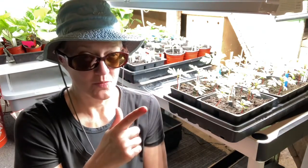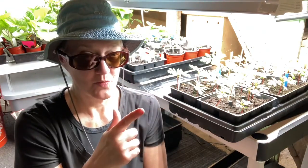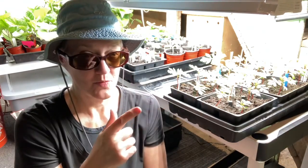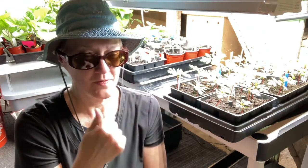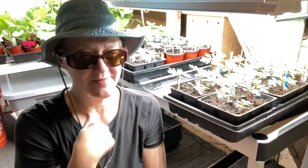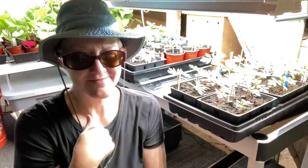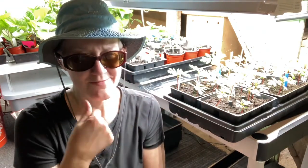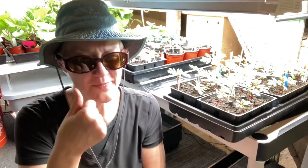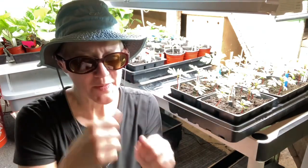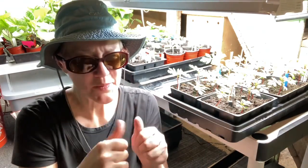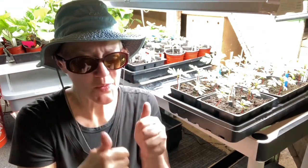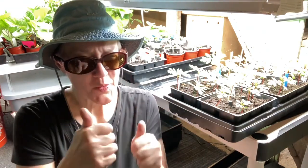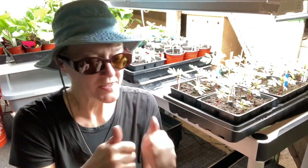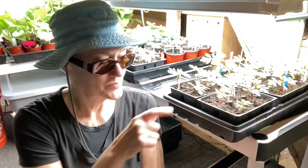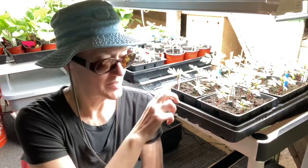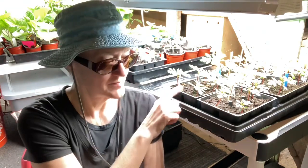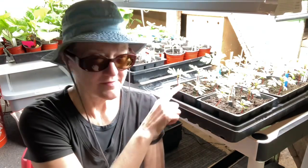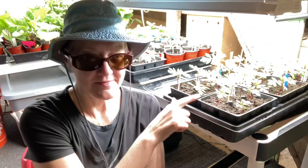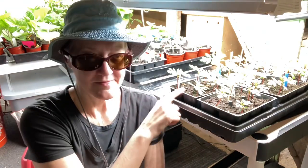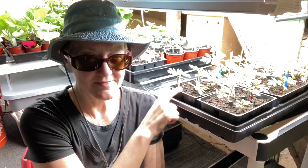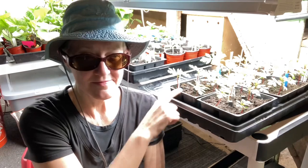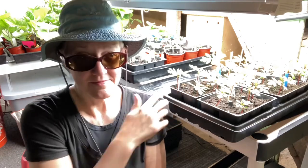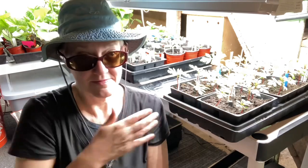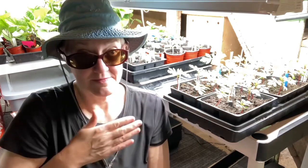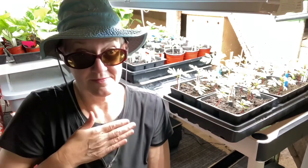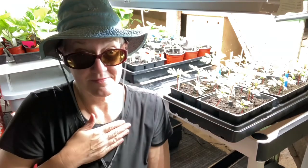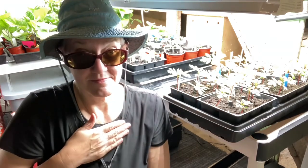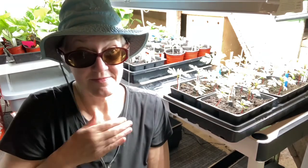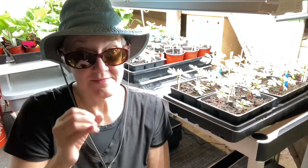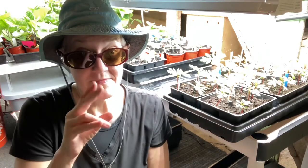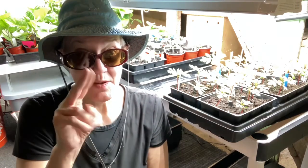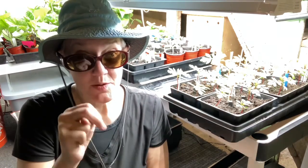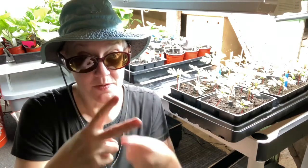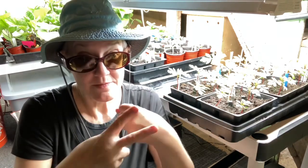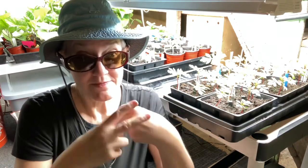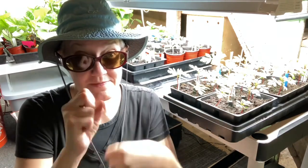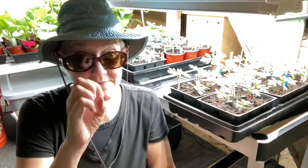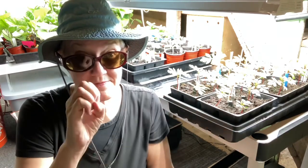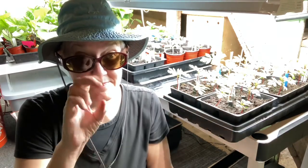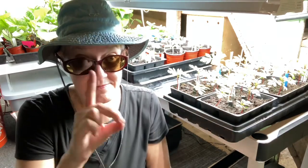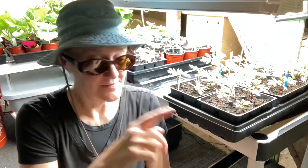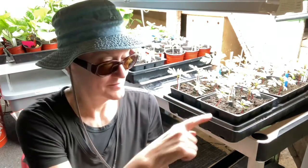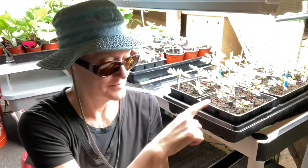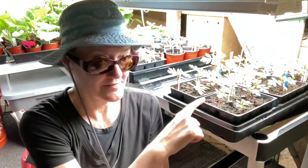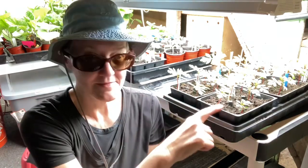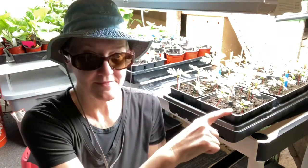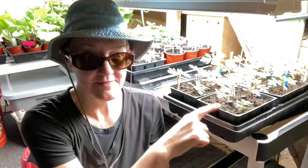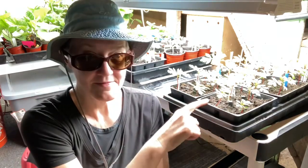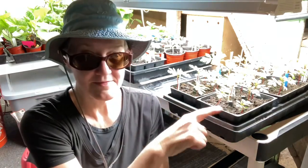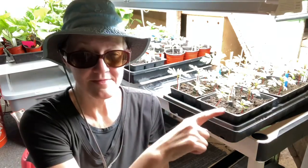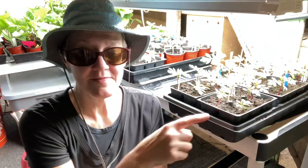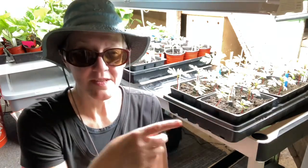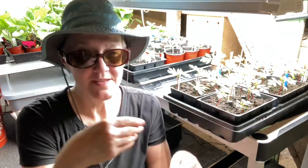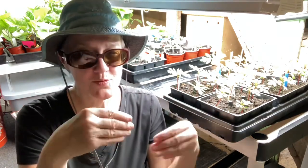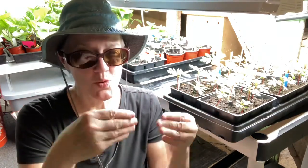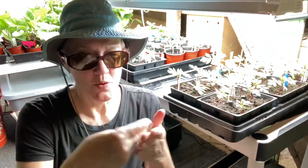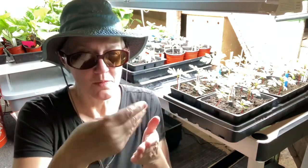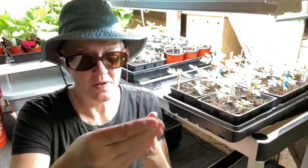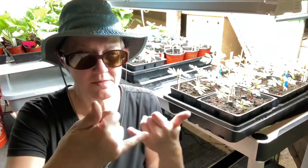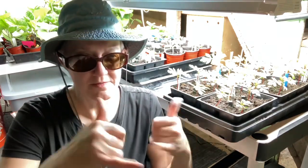Now, I really can't remember which is which. One of these sides is my own saved seeds, and the other is seeds that I bought from